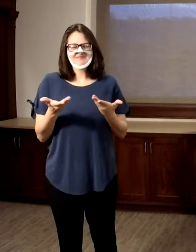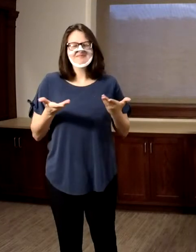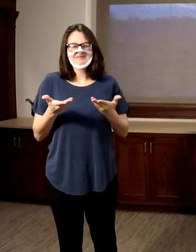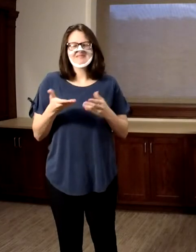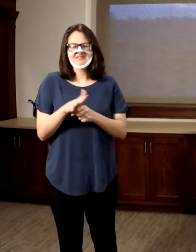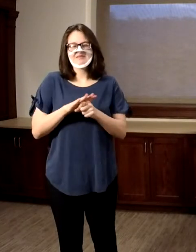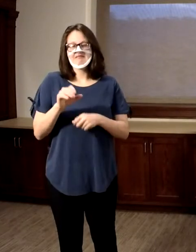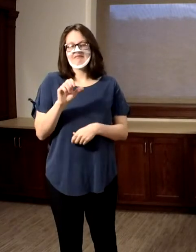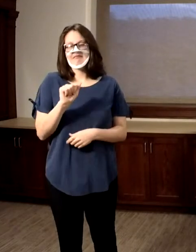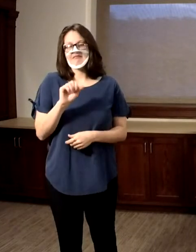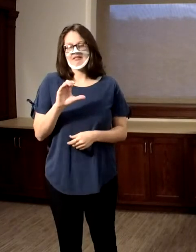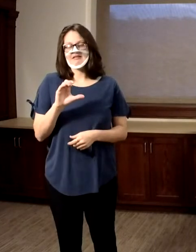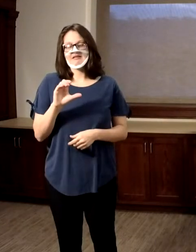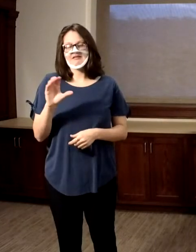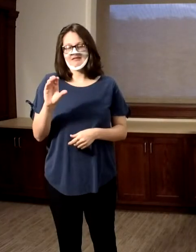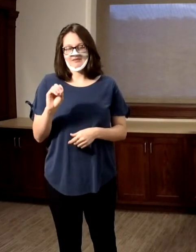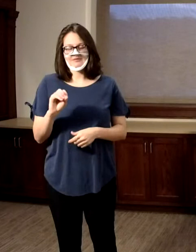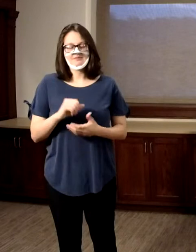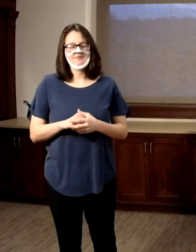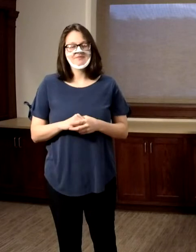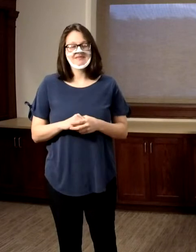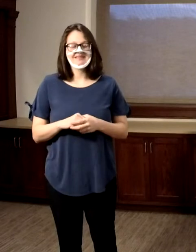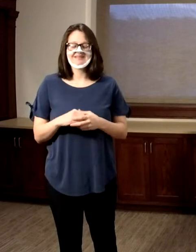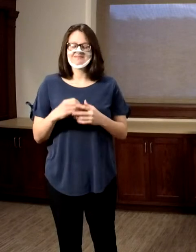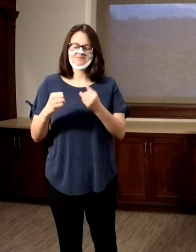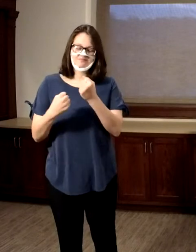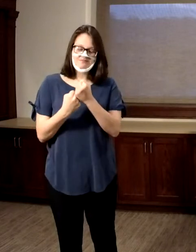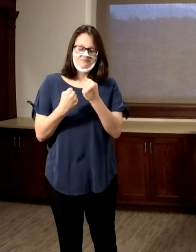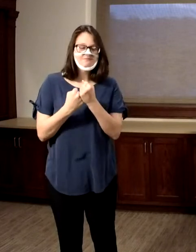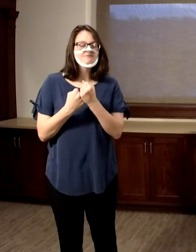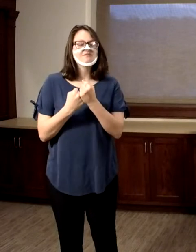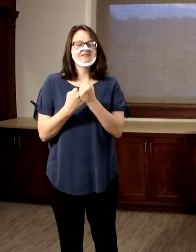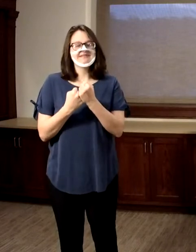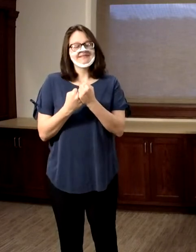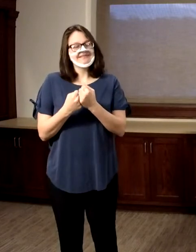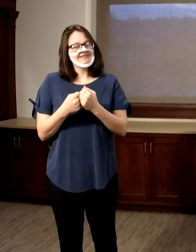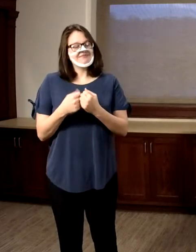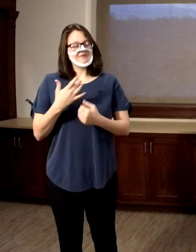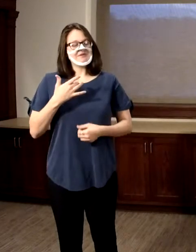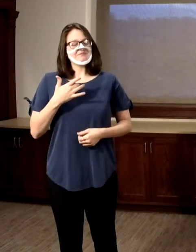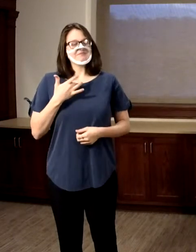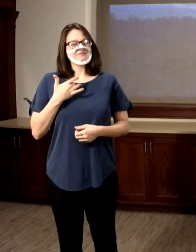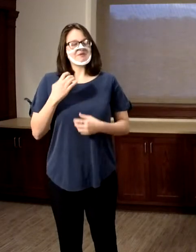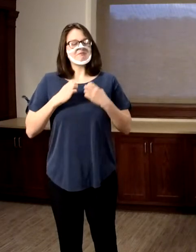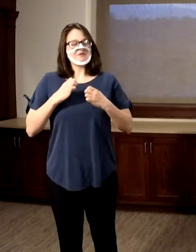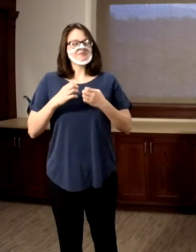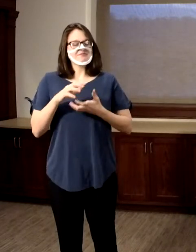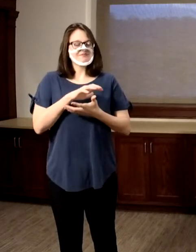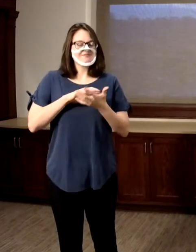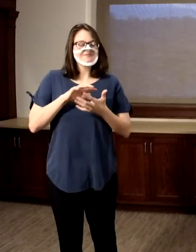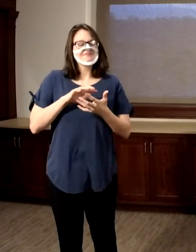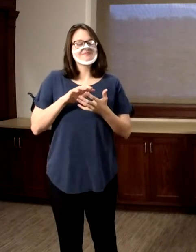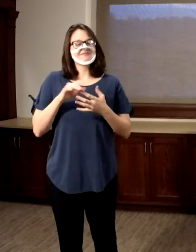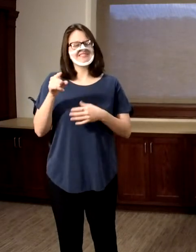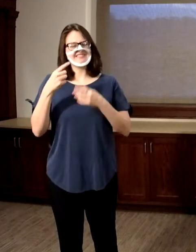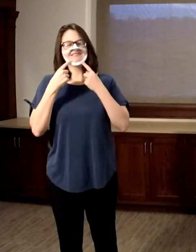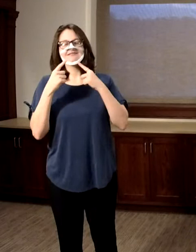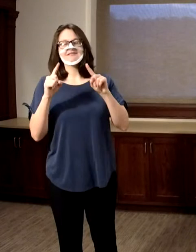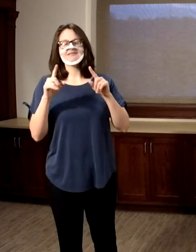administration. I'm just a huge fan. So it's with mixed emotions that I announced that he announced today